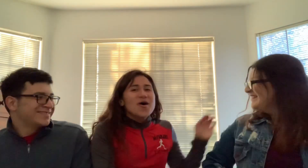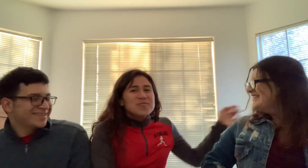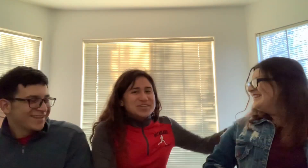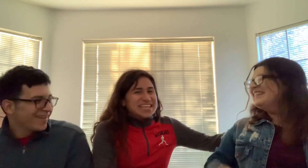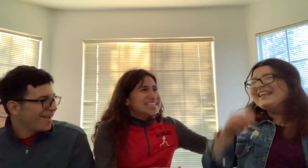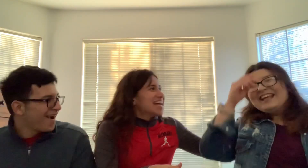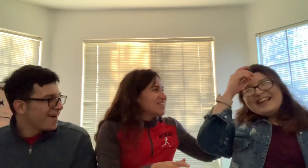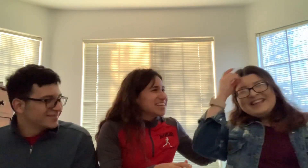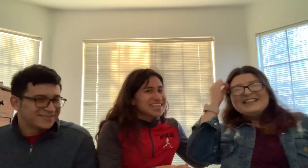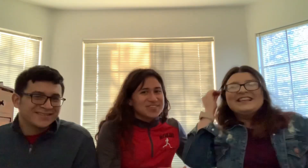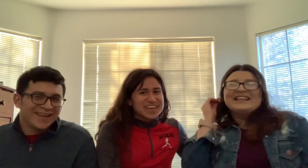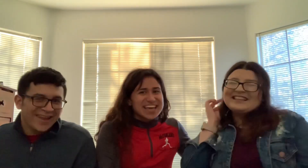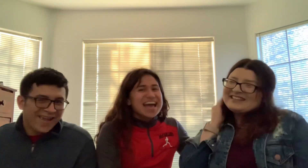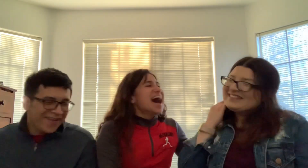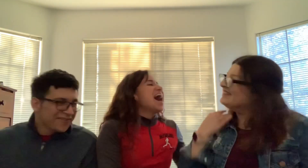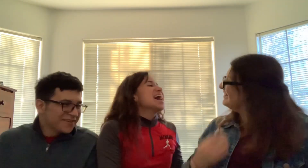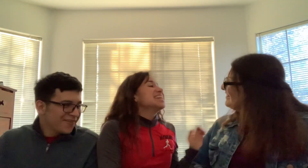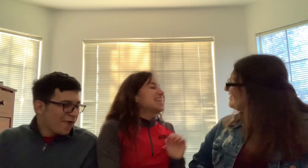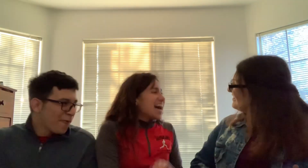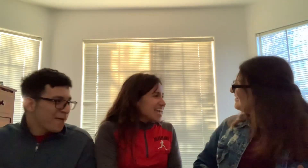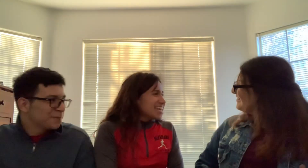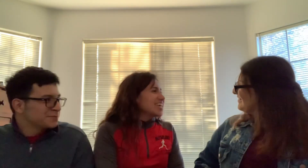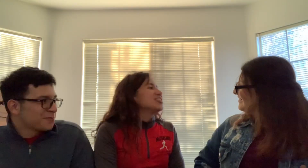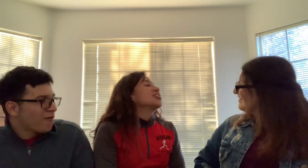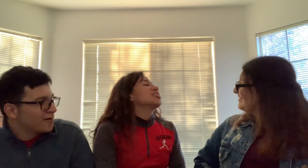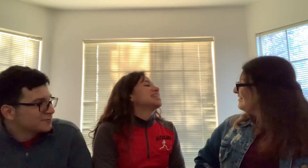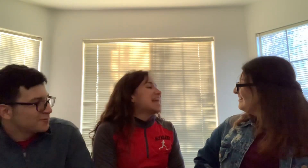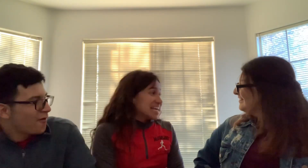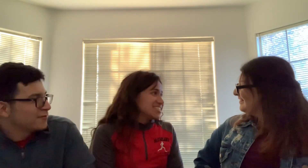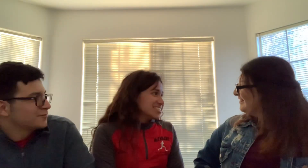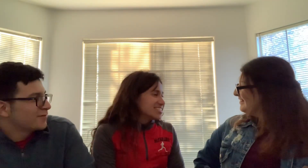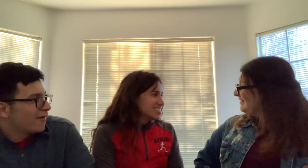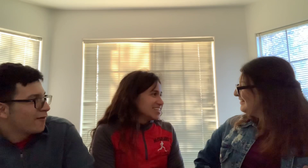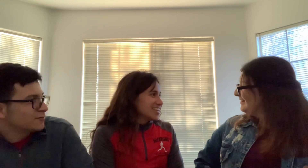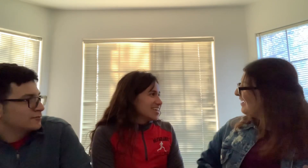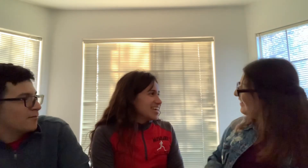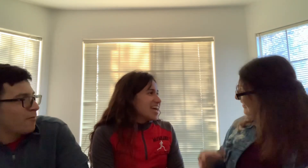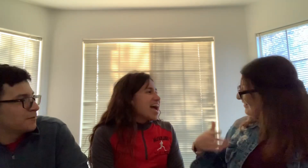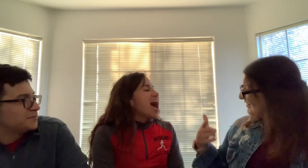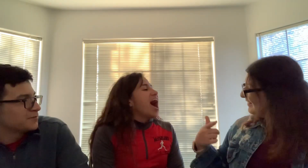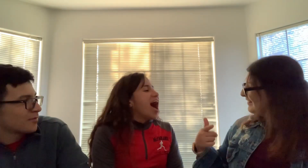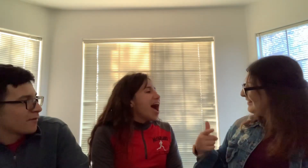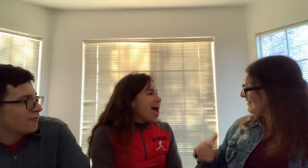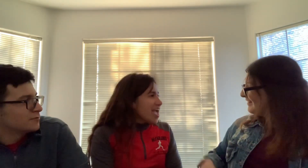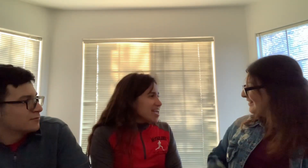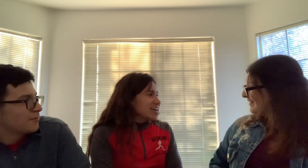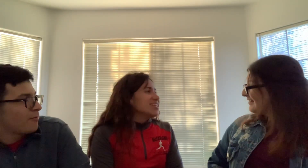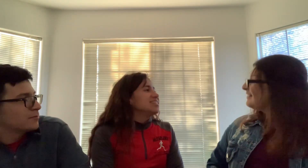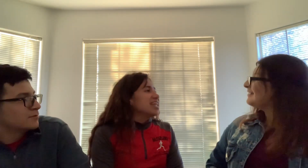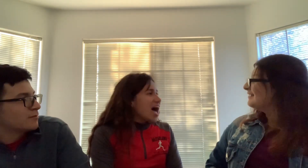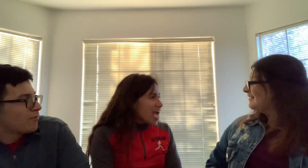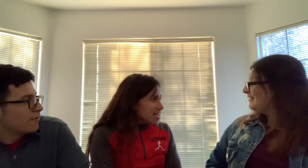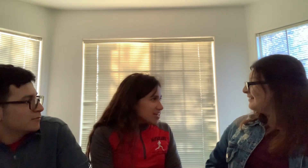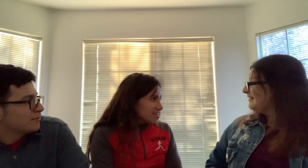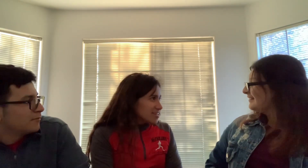Oh, she's laughing a little bit. I like your glasses. I